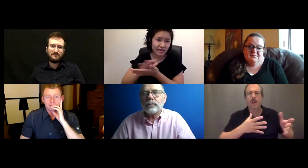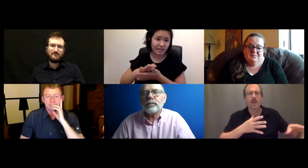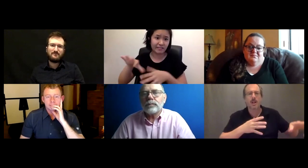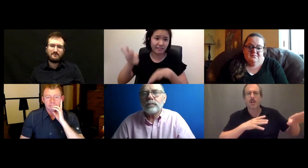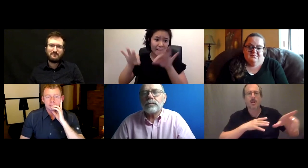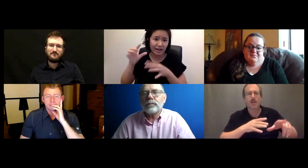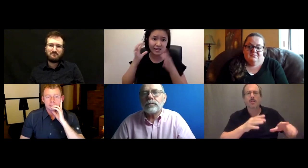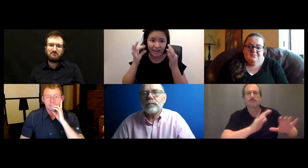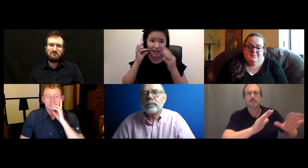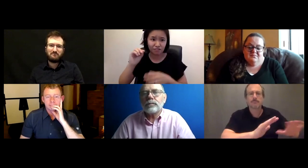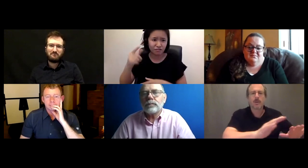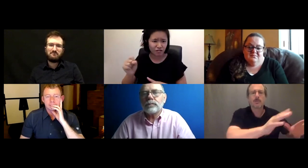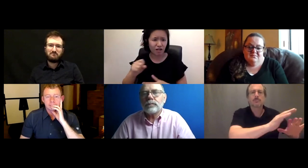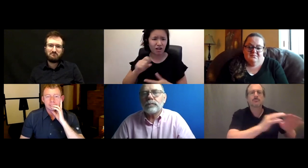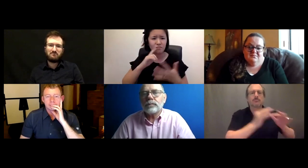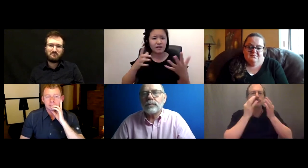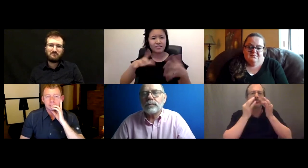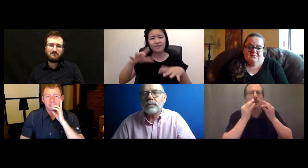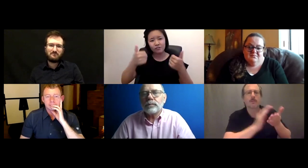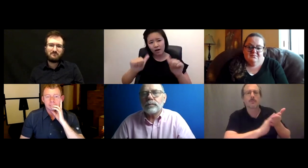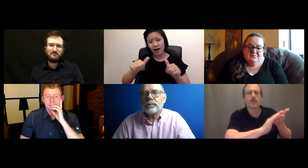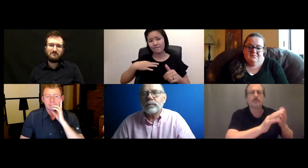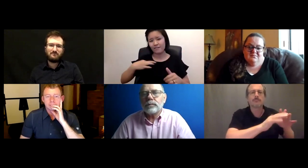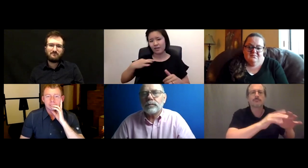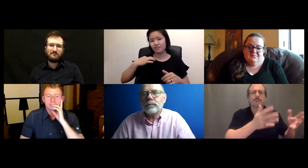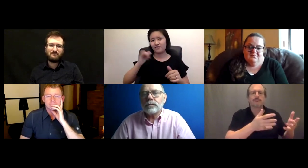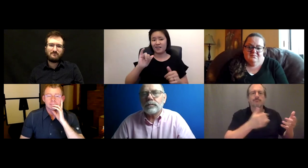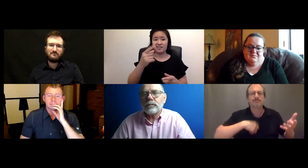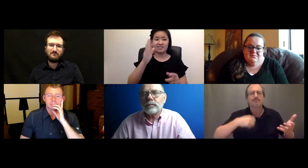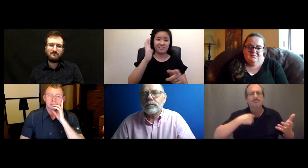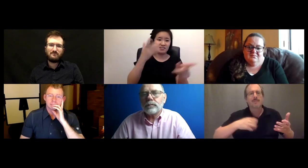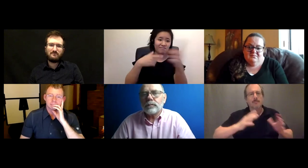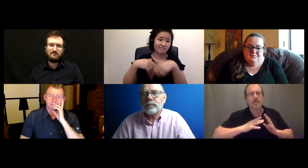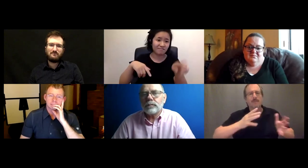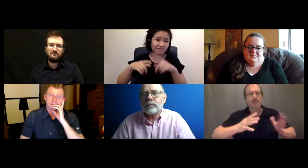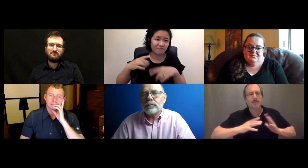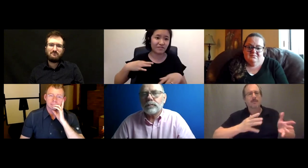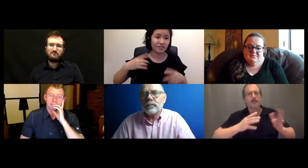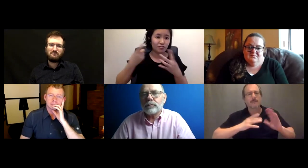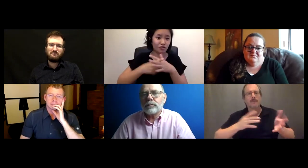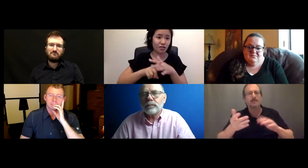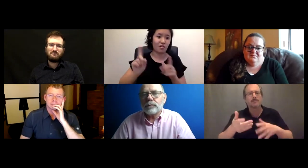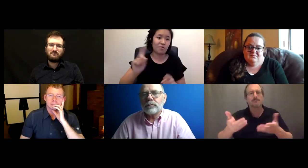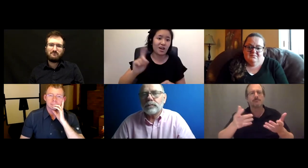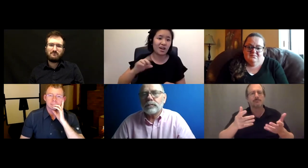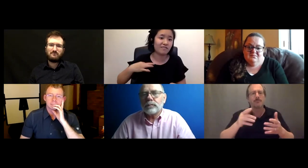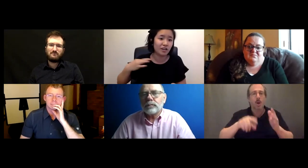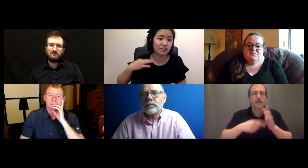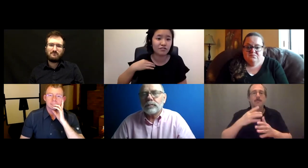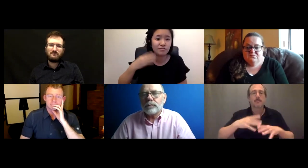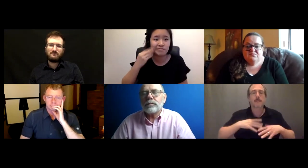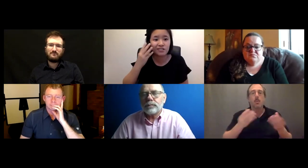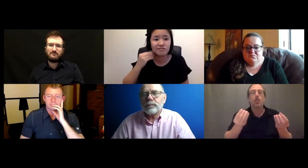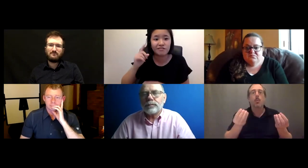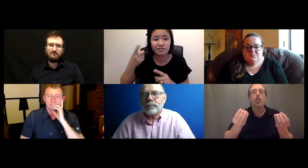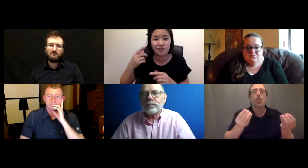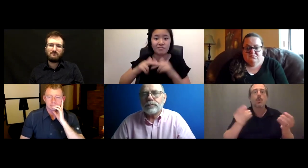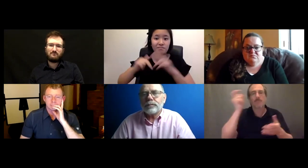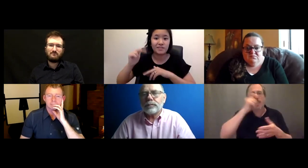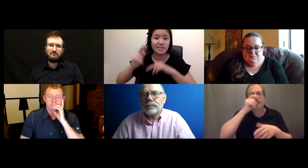all volunteer-based organizations where you're picking up cats and dogs and cleaning up after them. So start with volunteer